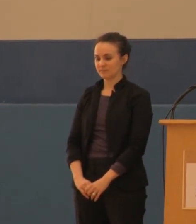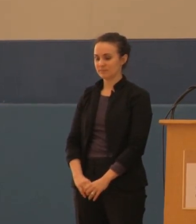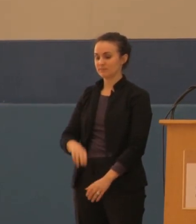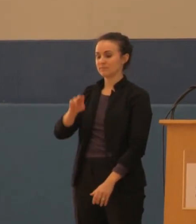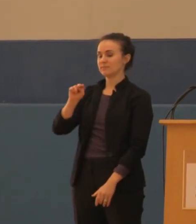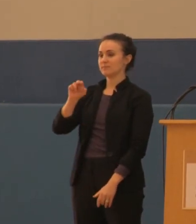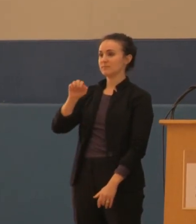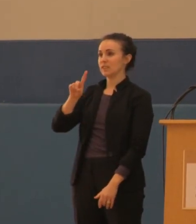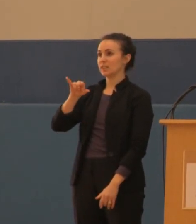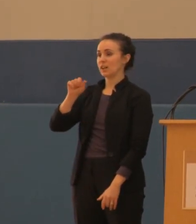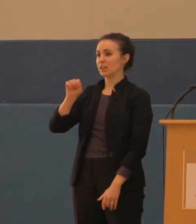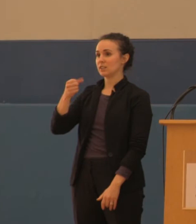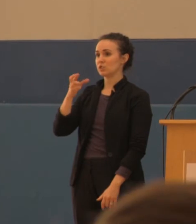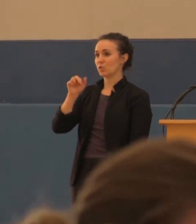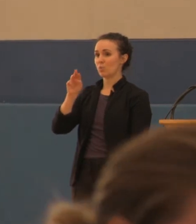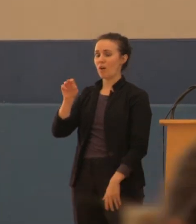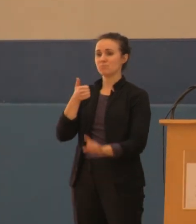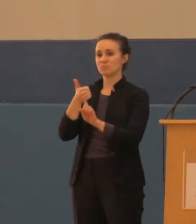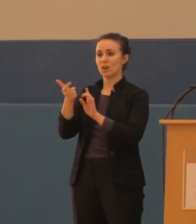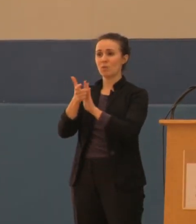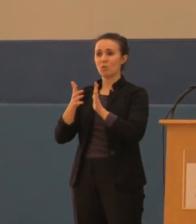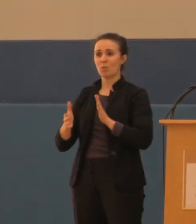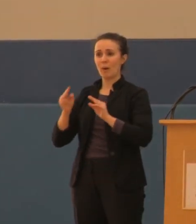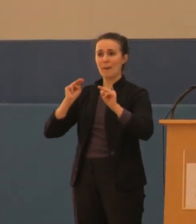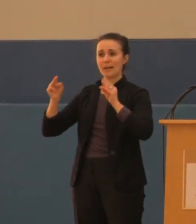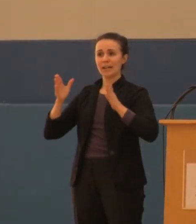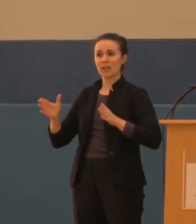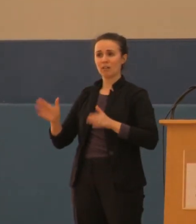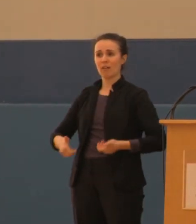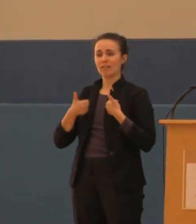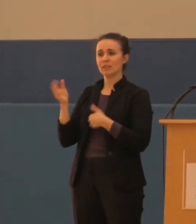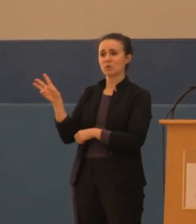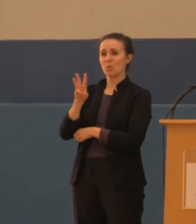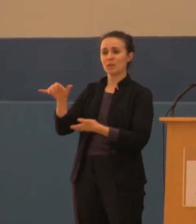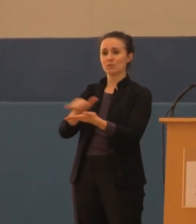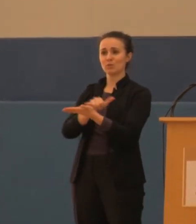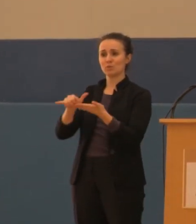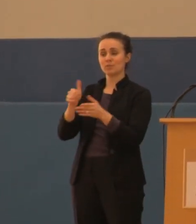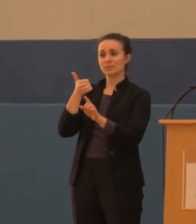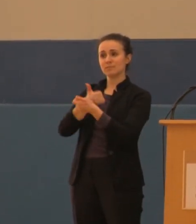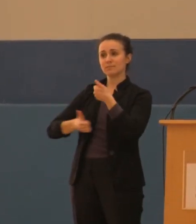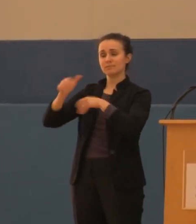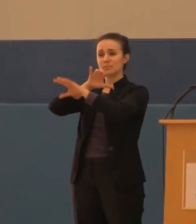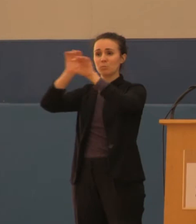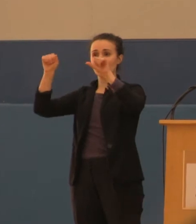Nadia Sharam is a practicing attorney and mediator in Western New York and is the president and founder of the Coalition for the